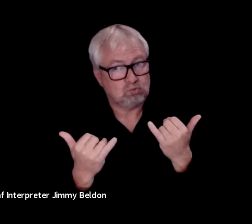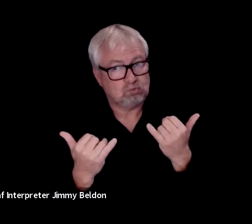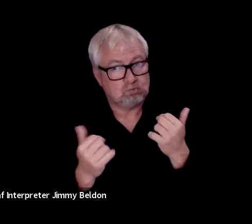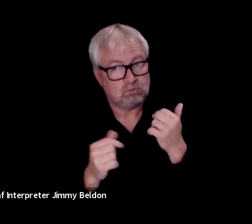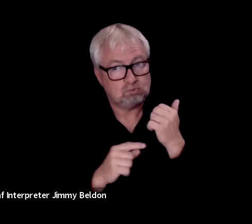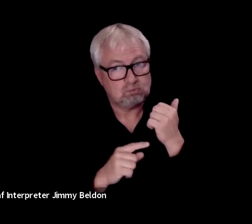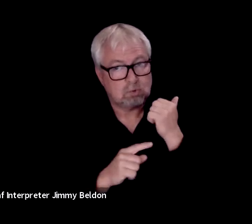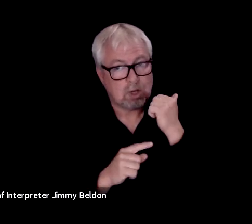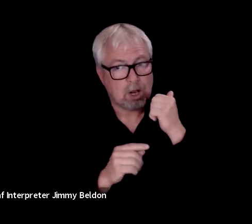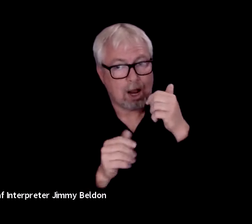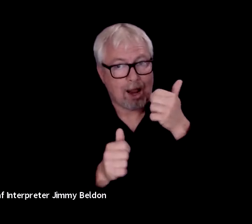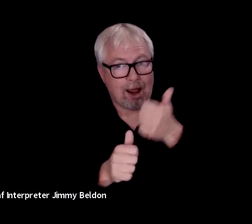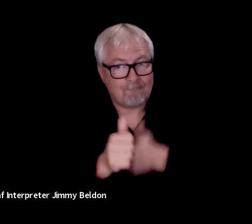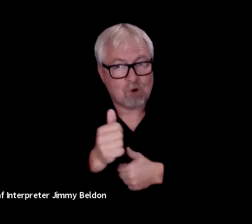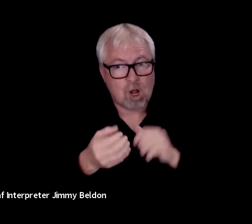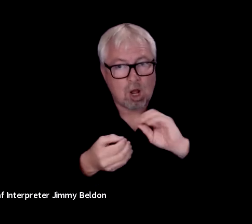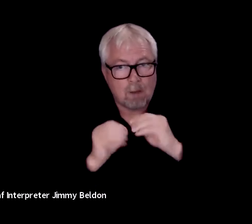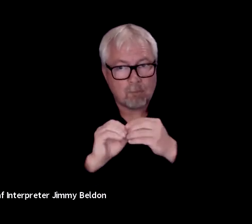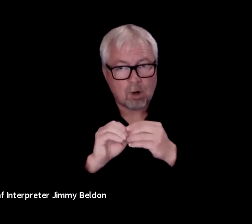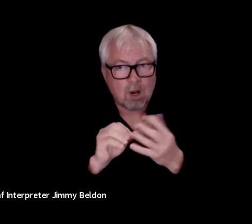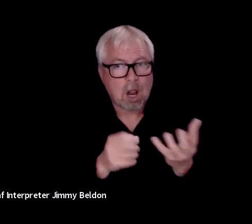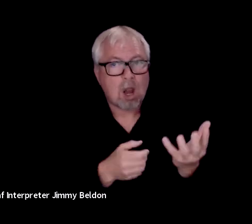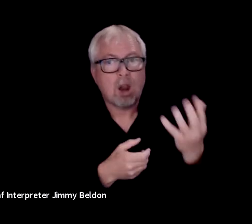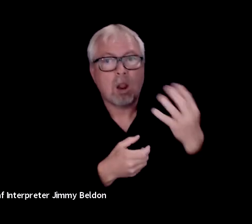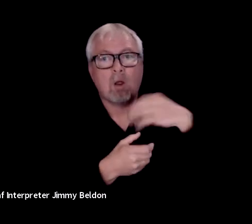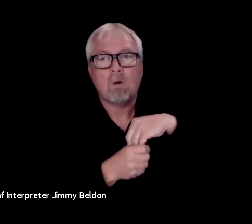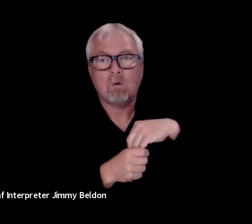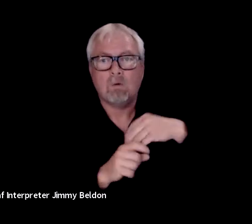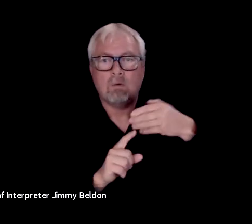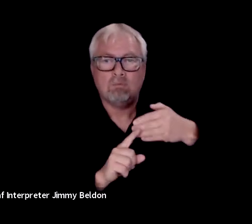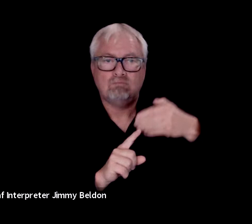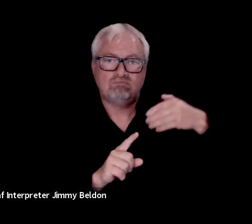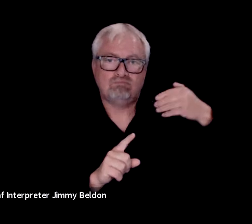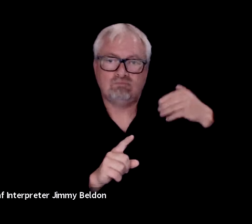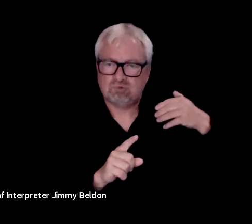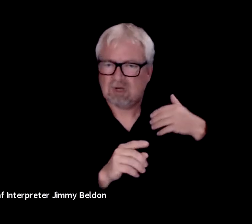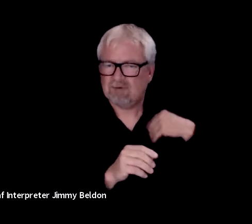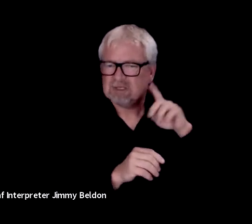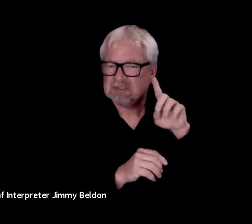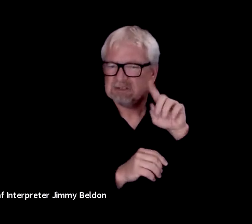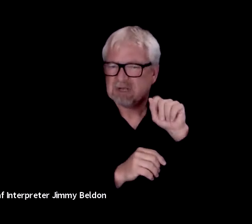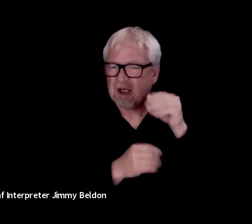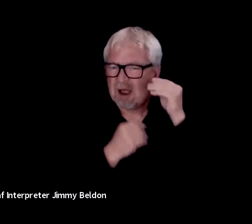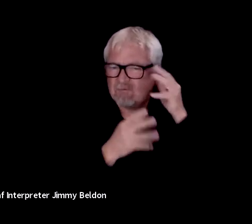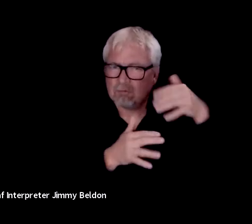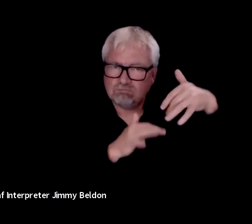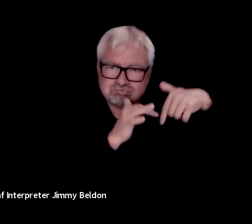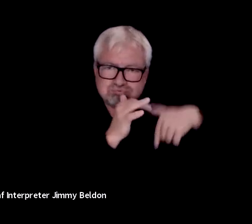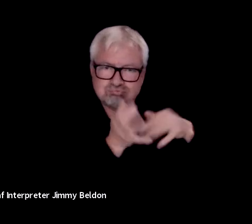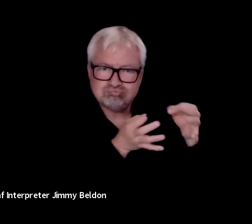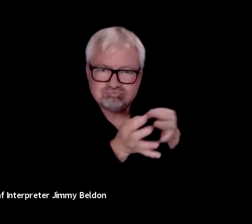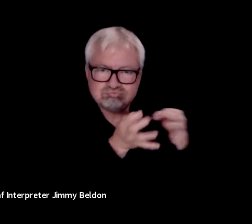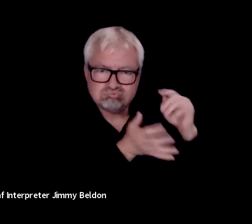shortly. Outside the retrospective cases that were confirmed through that process, we would be reporting